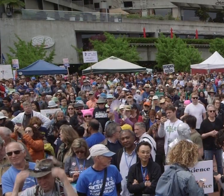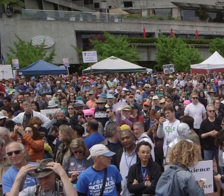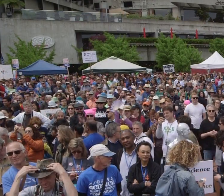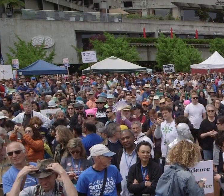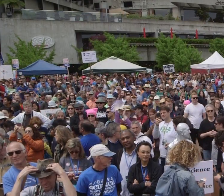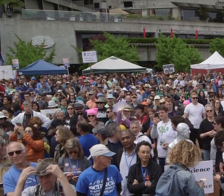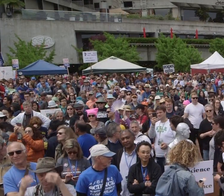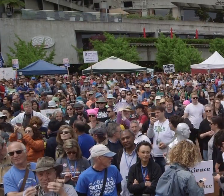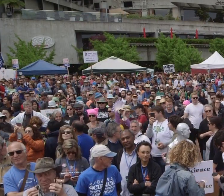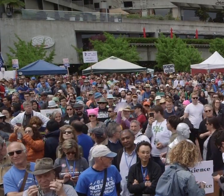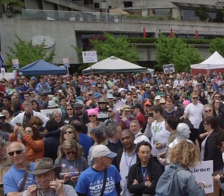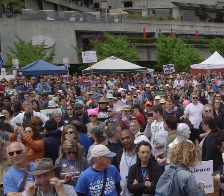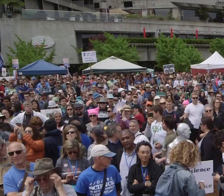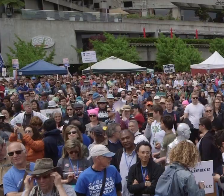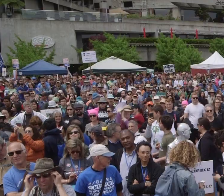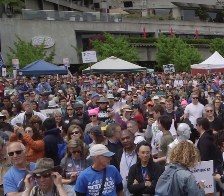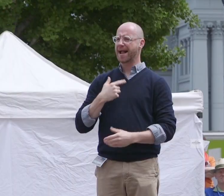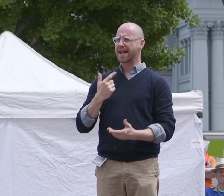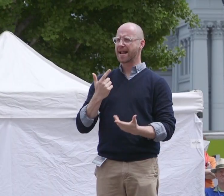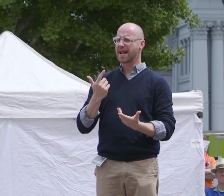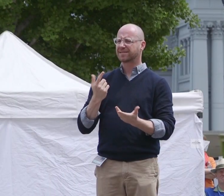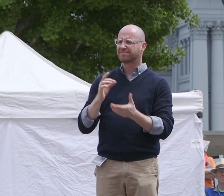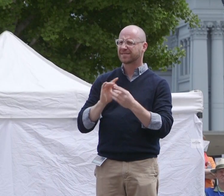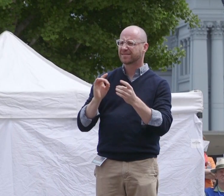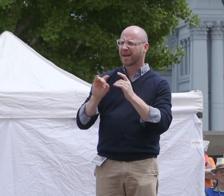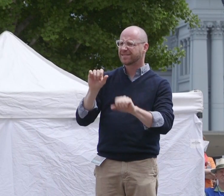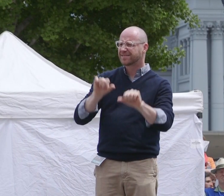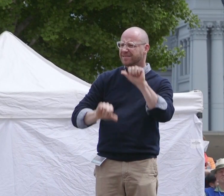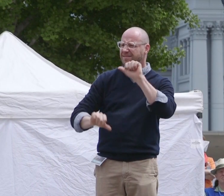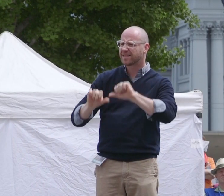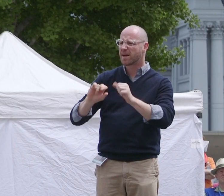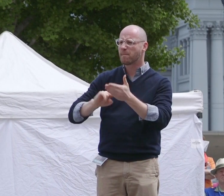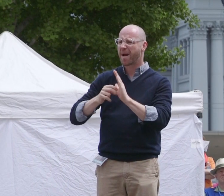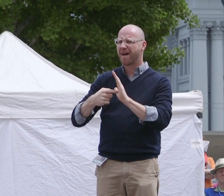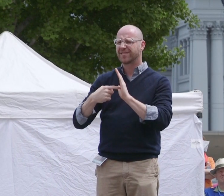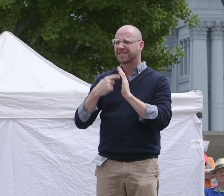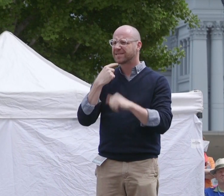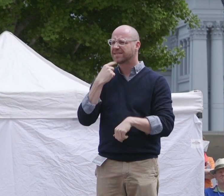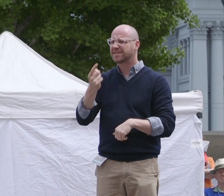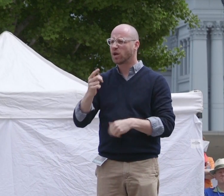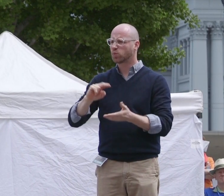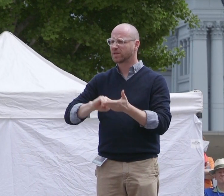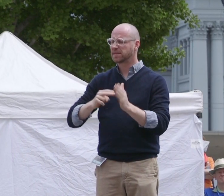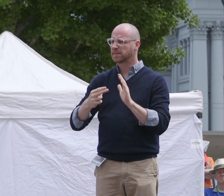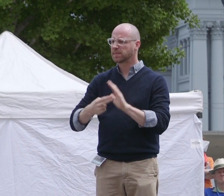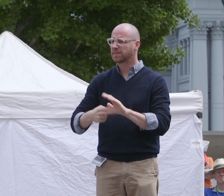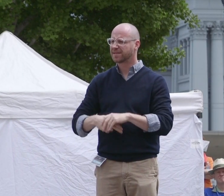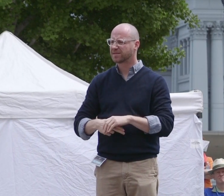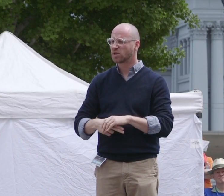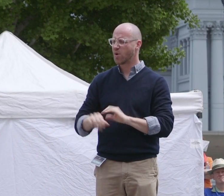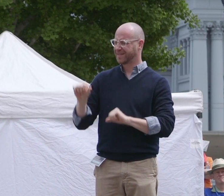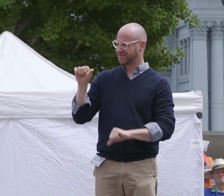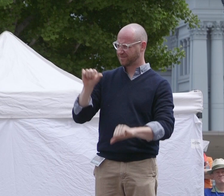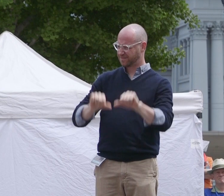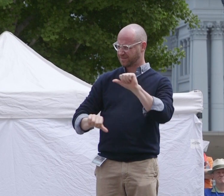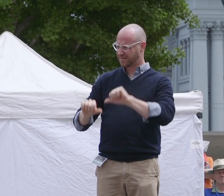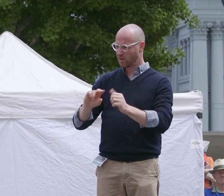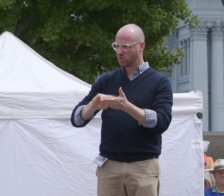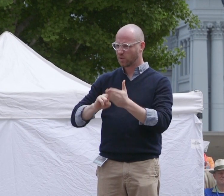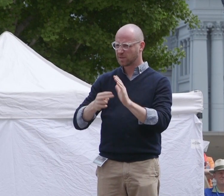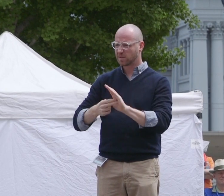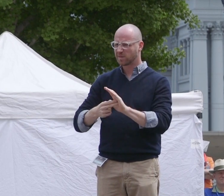If I'm going to talk about science, I want to define my terms. To begin with, what is science? This